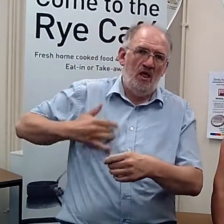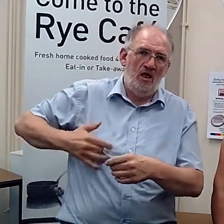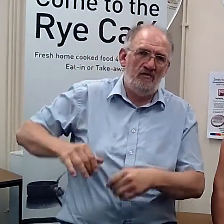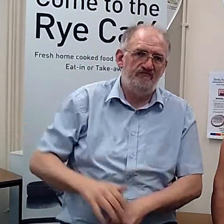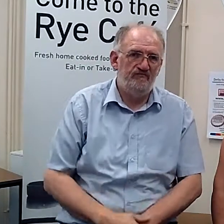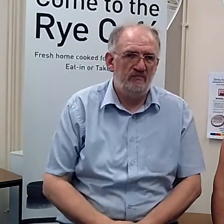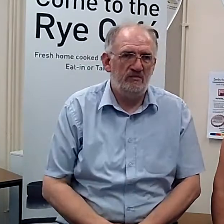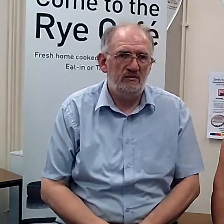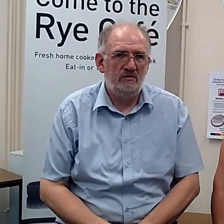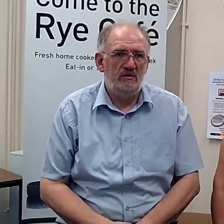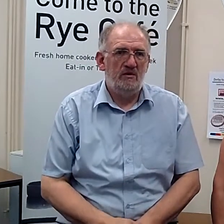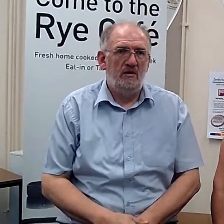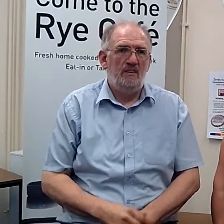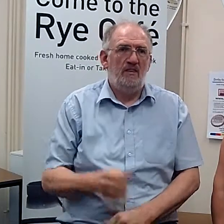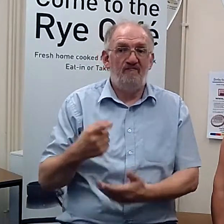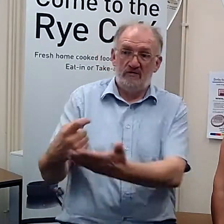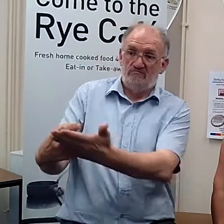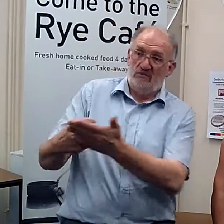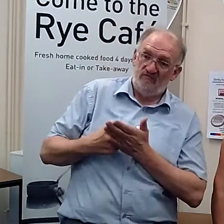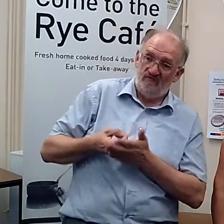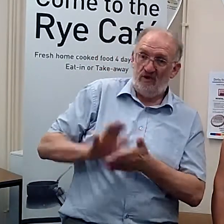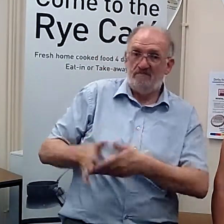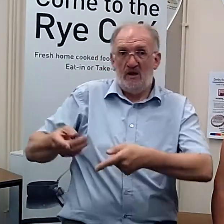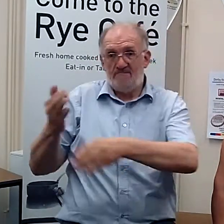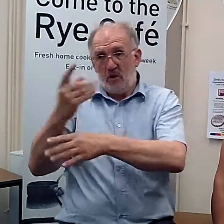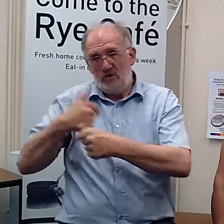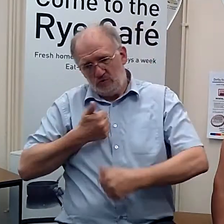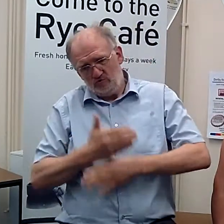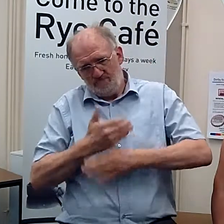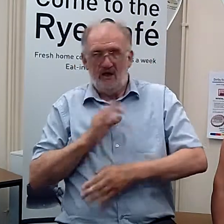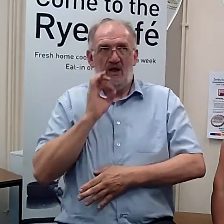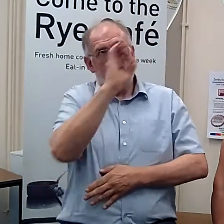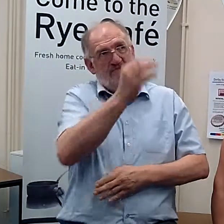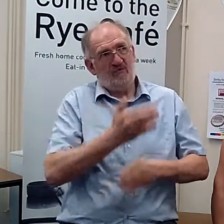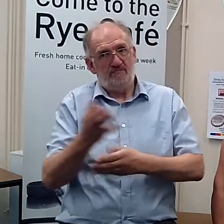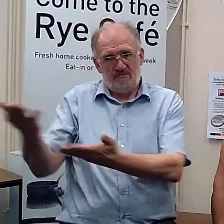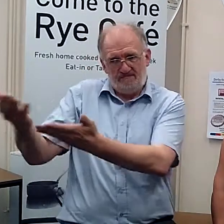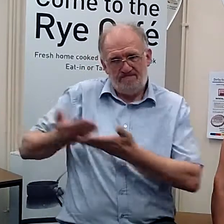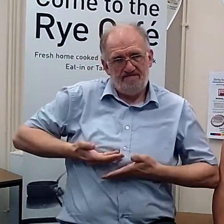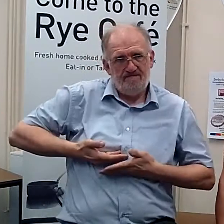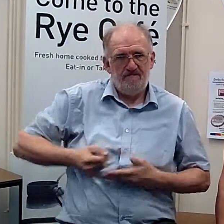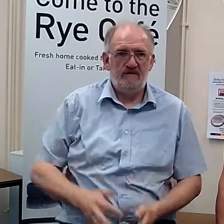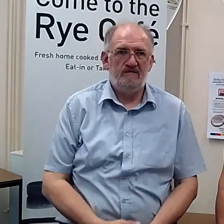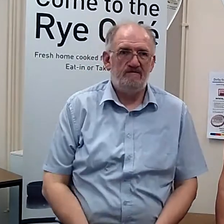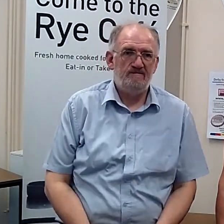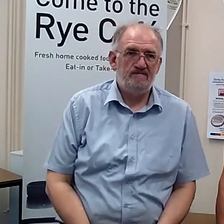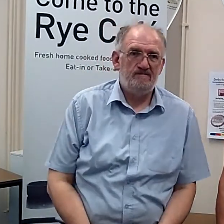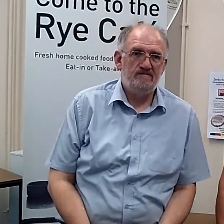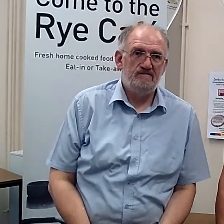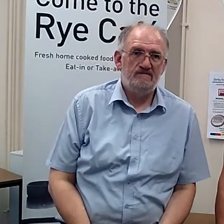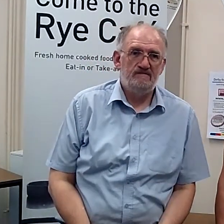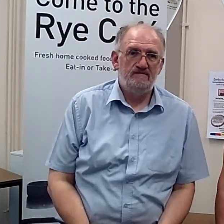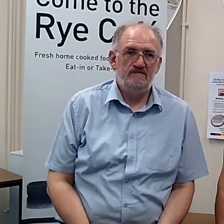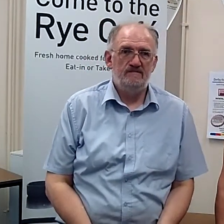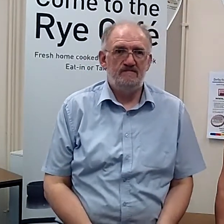At the end of the work placement, they'd be able to have a reference from their work placement supervisor, which they could use when applying for